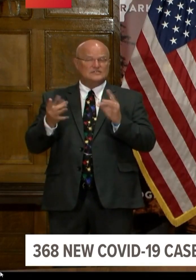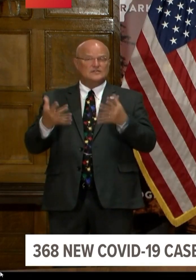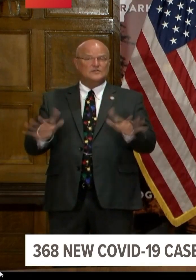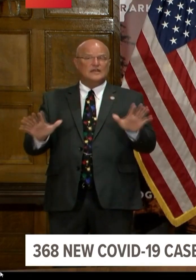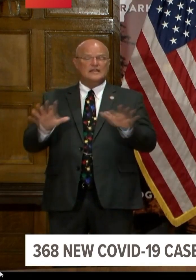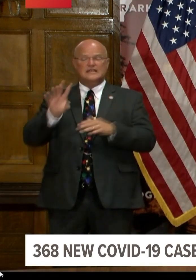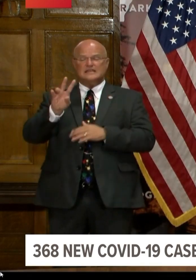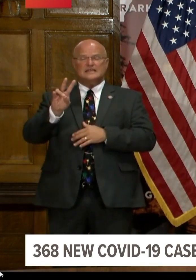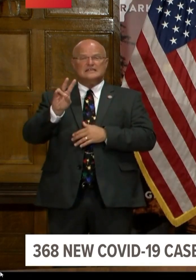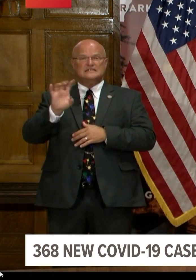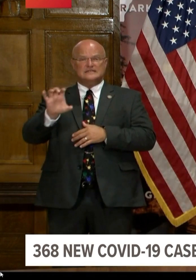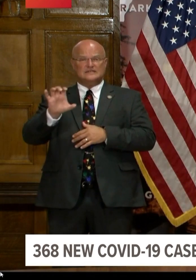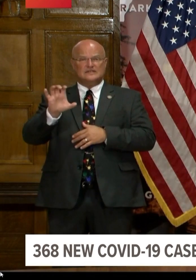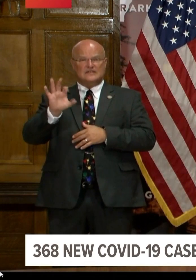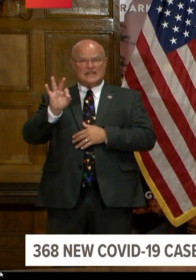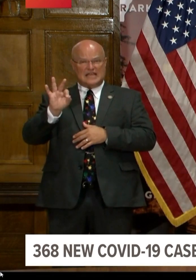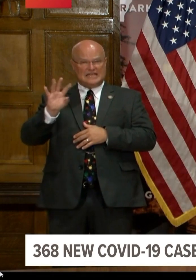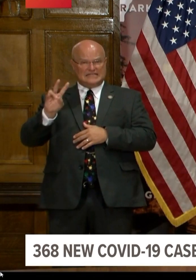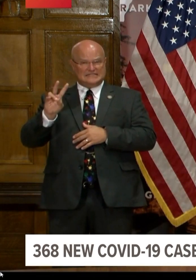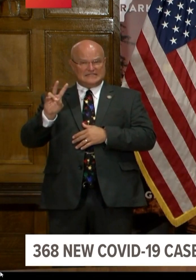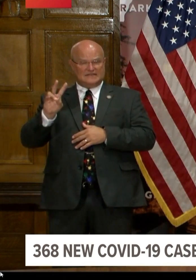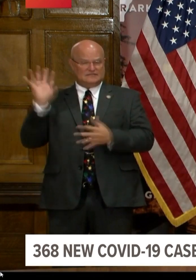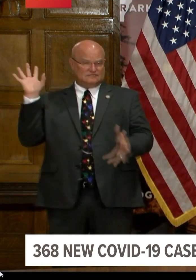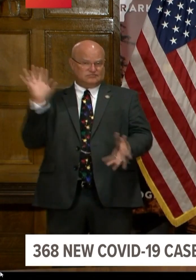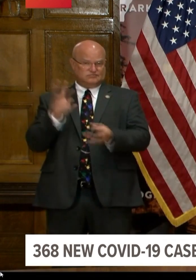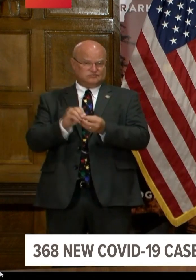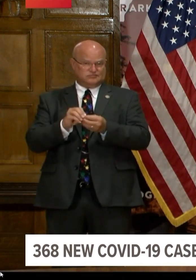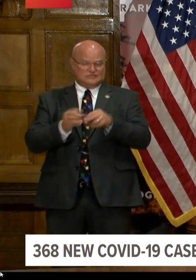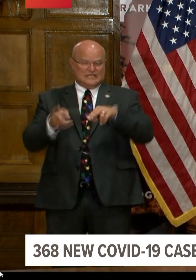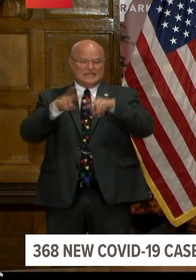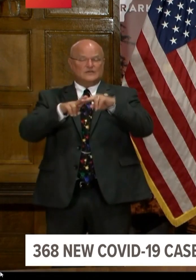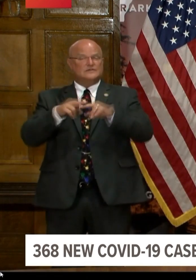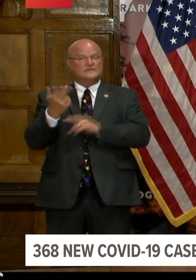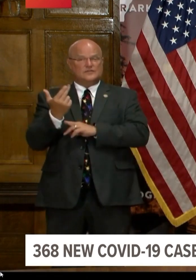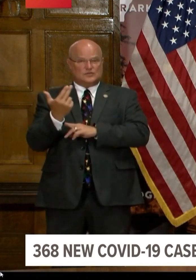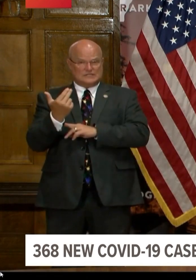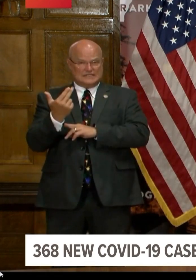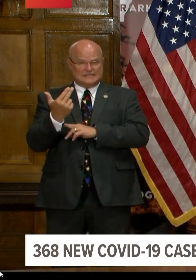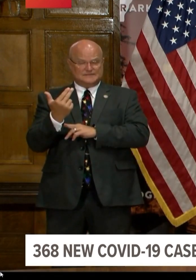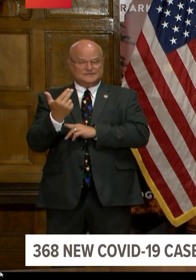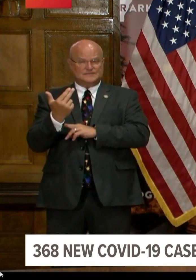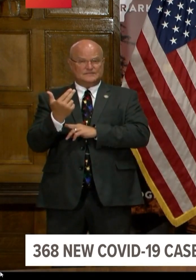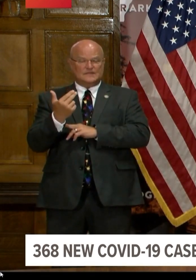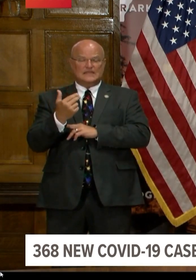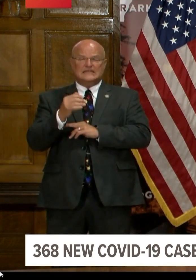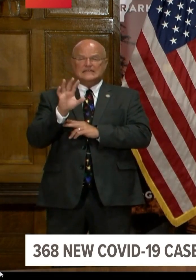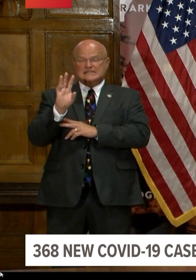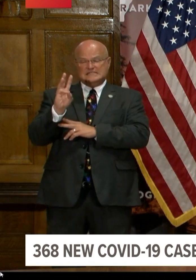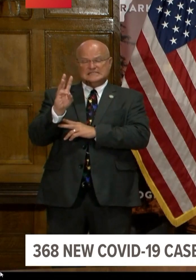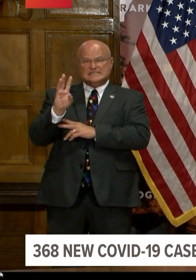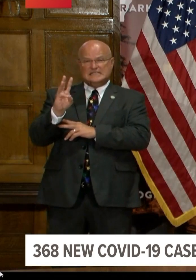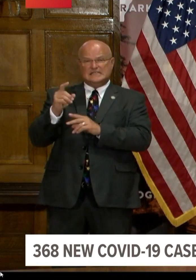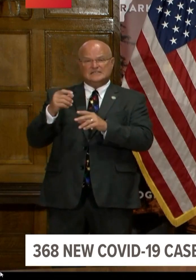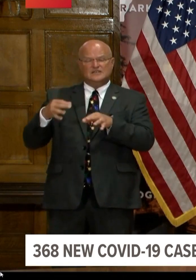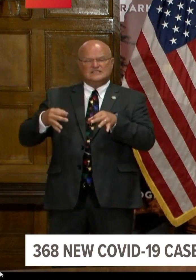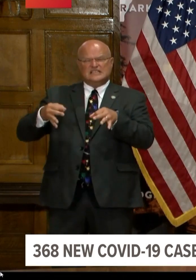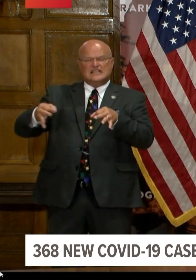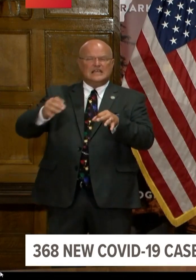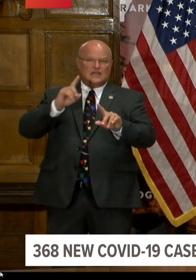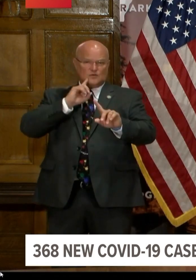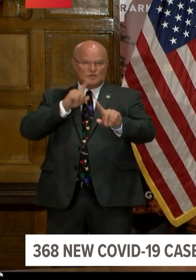there were 797 deaths. That's an increase of 13. 6 of these are delayed